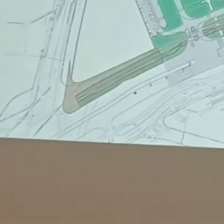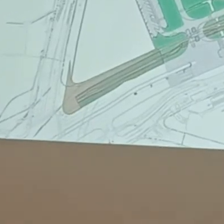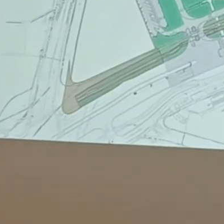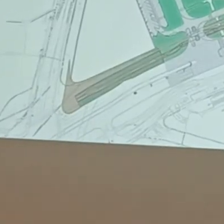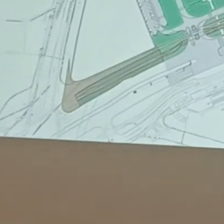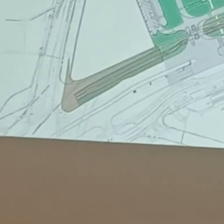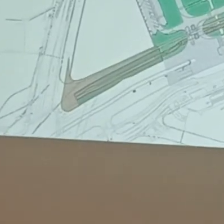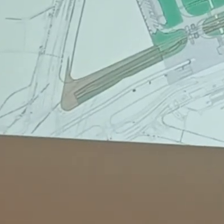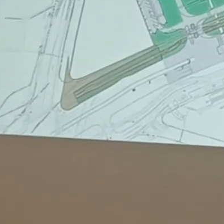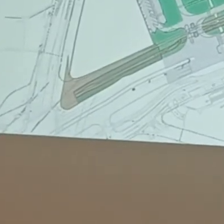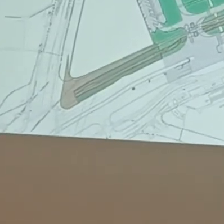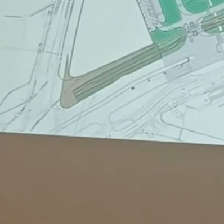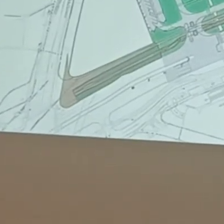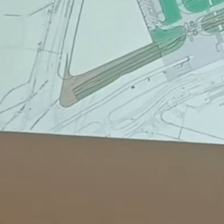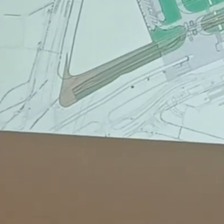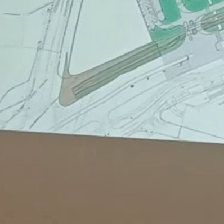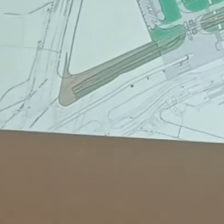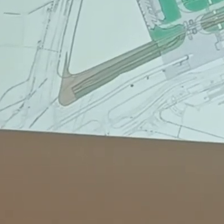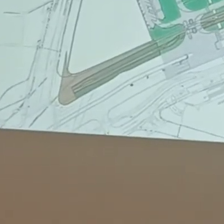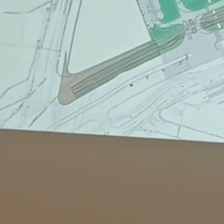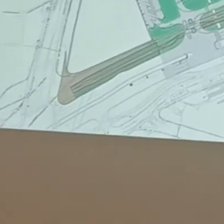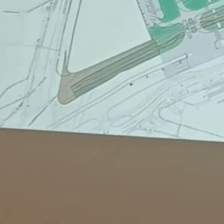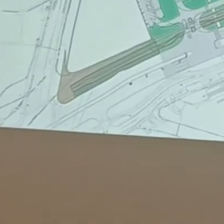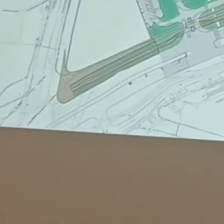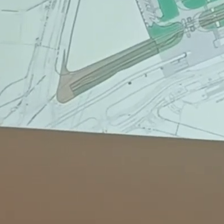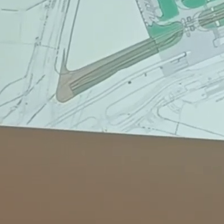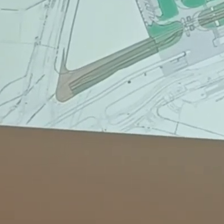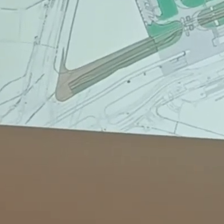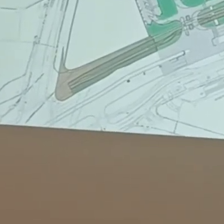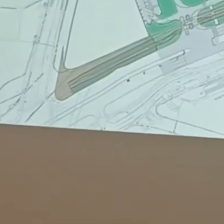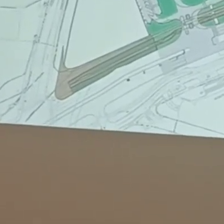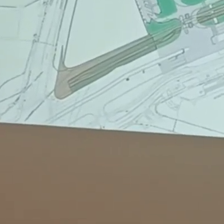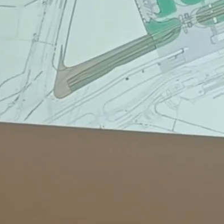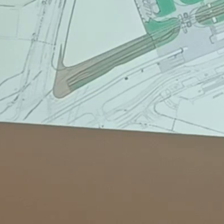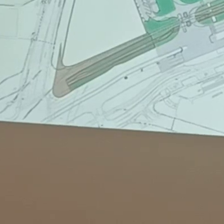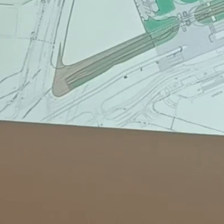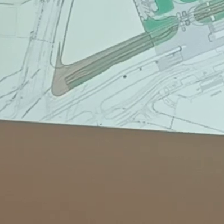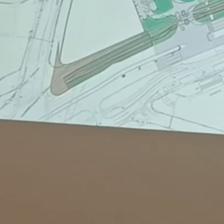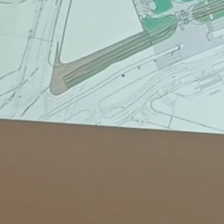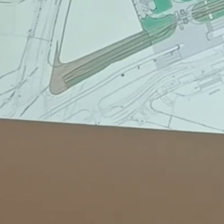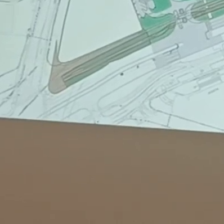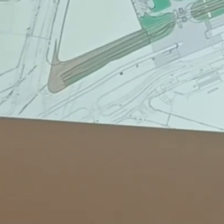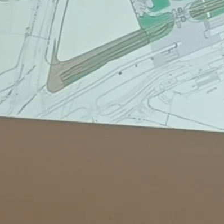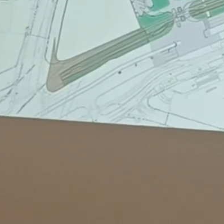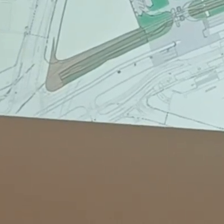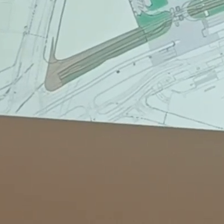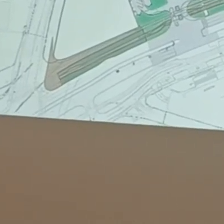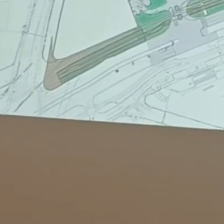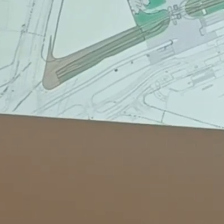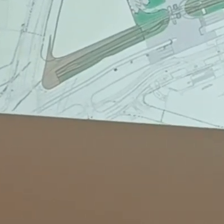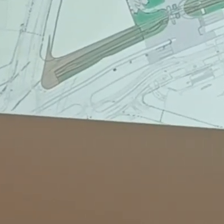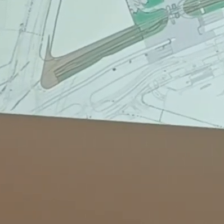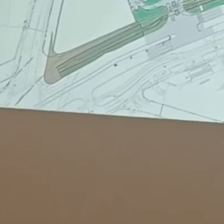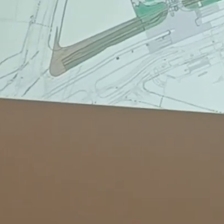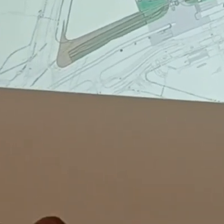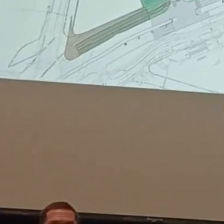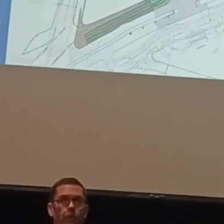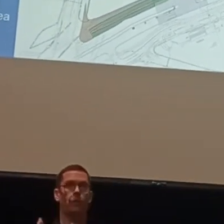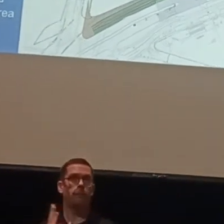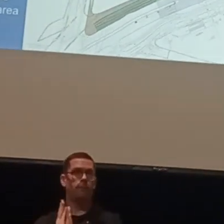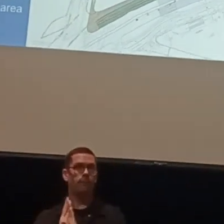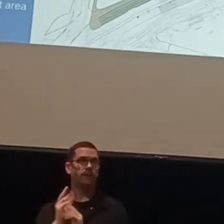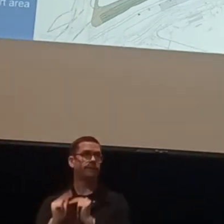well as responded to some of those site constraints. We proposed a 2-level indoor bus facility that